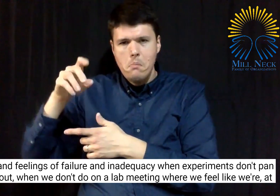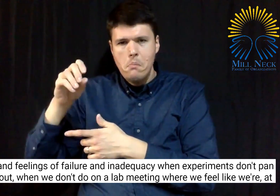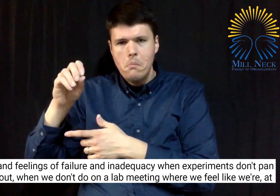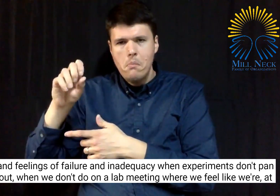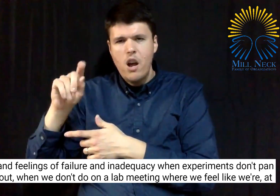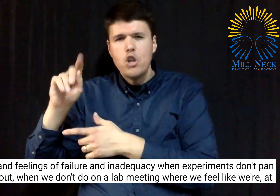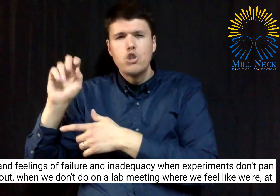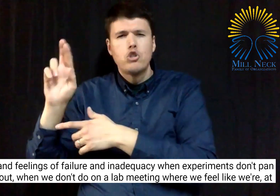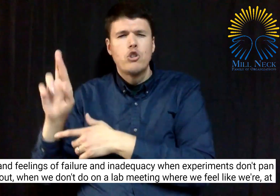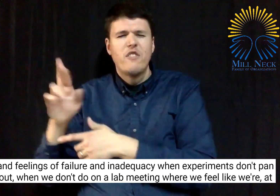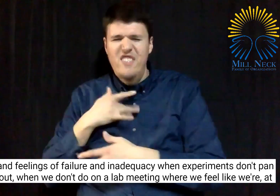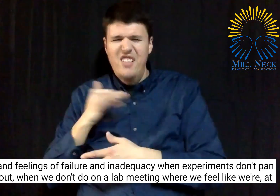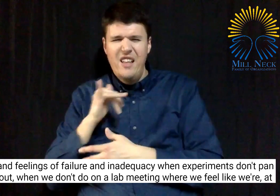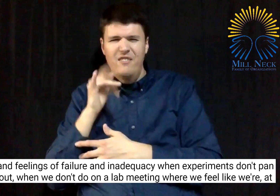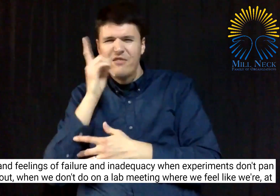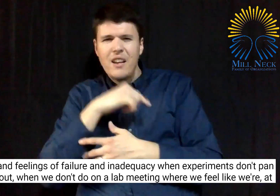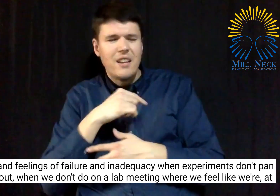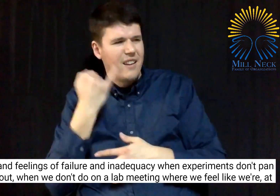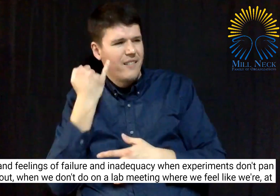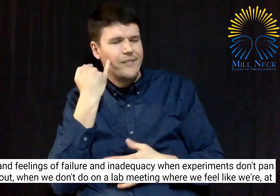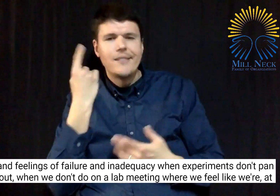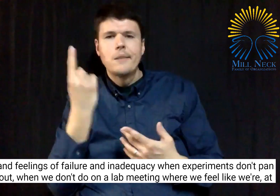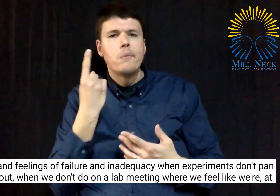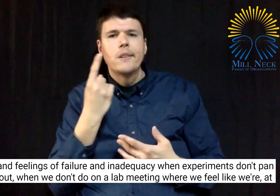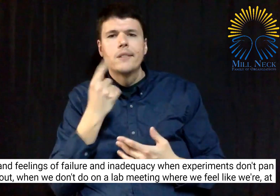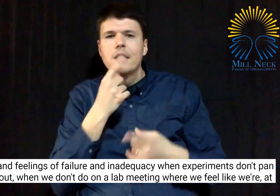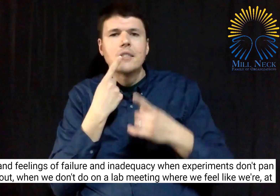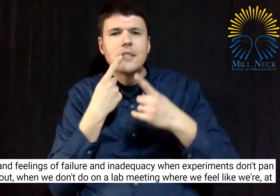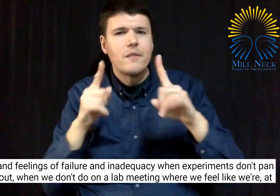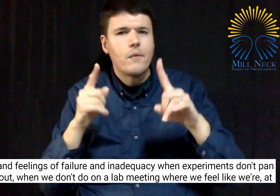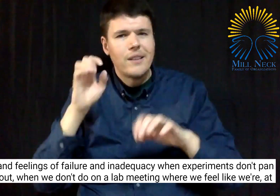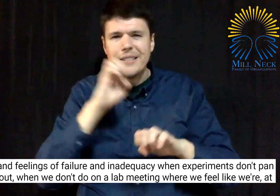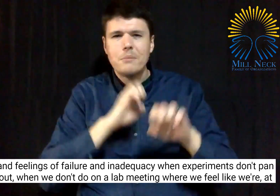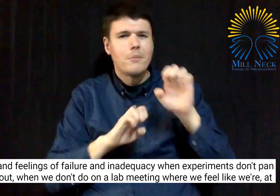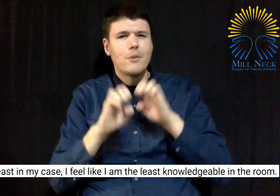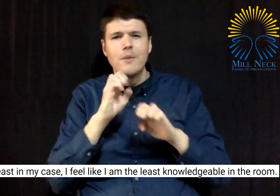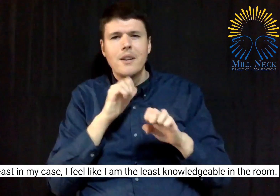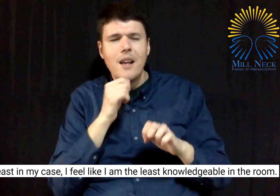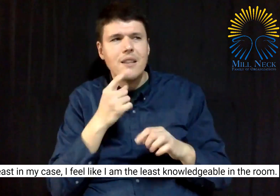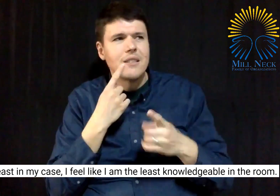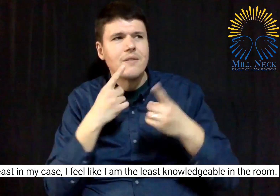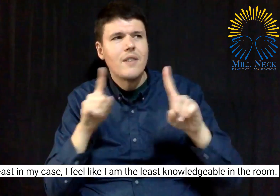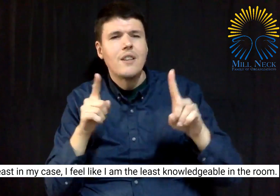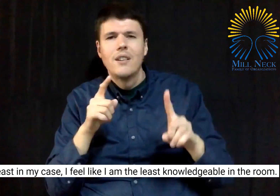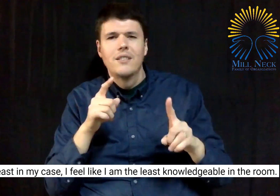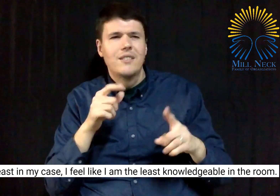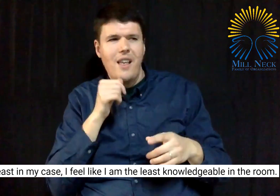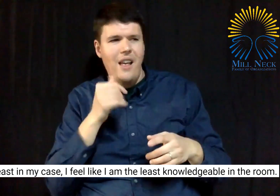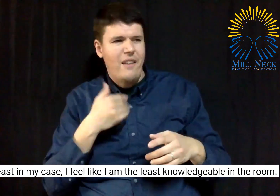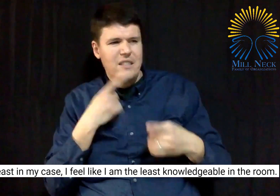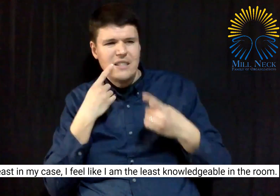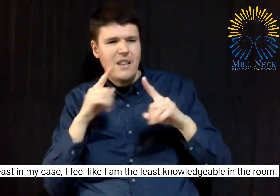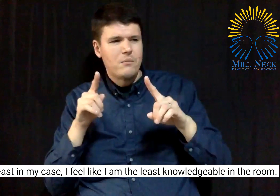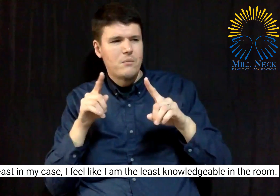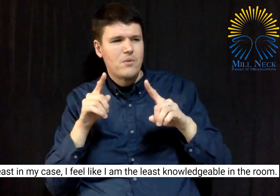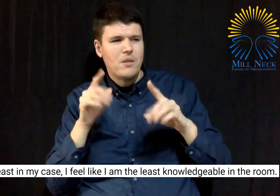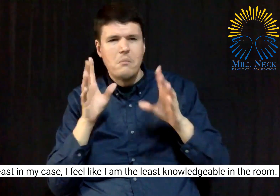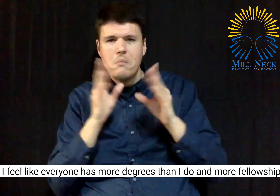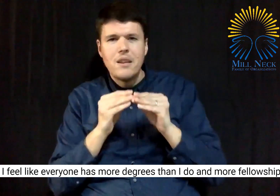pan out, when we don't do well in a lab meeting, or we feel like we're, at least in my case, I feel like I am the least knowledgeable in the room, and I